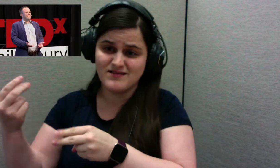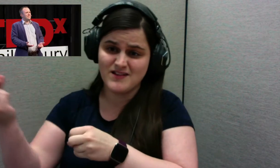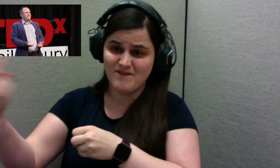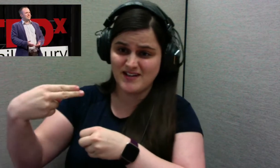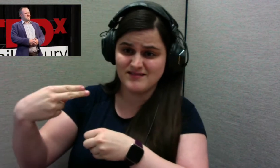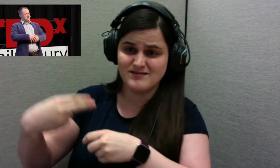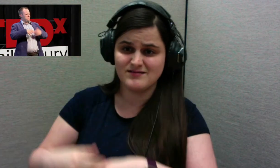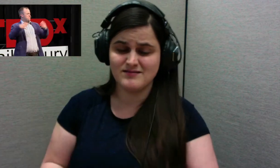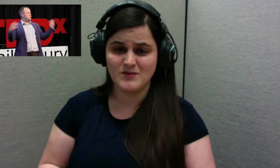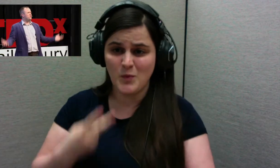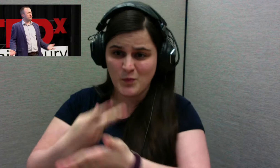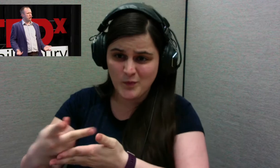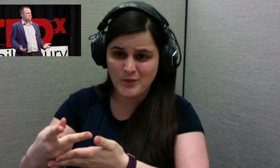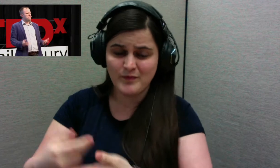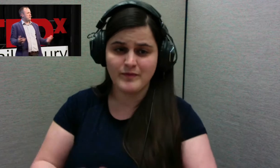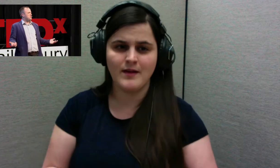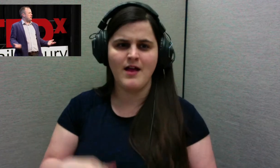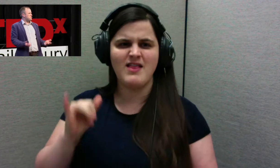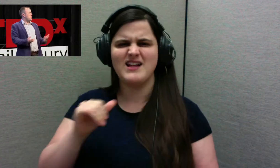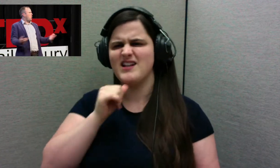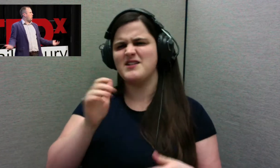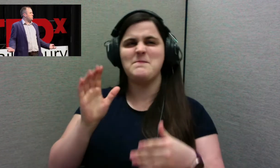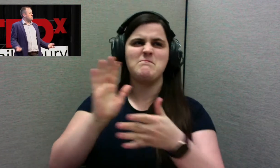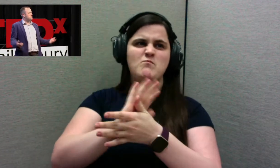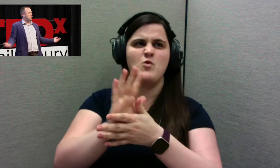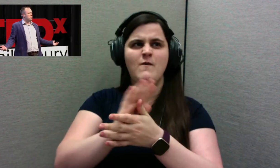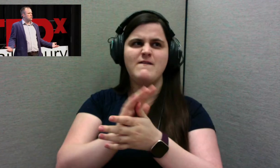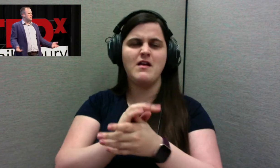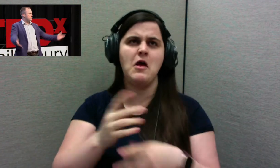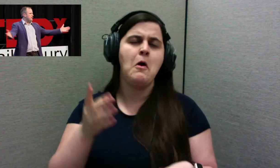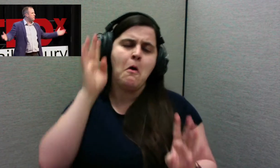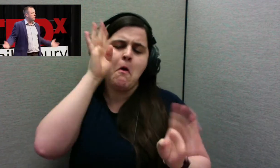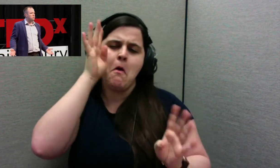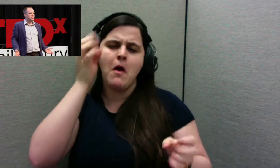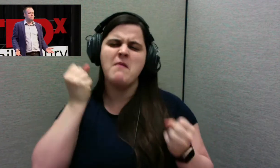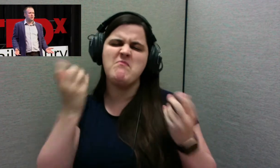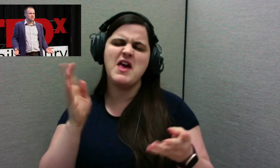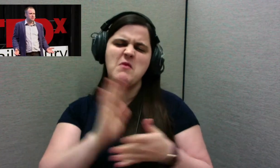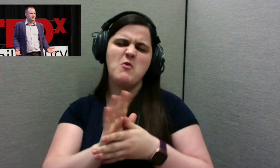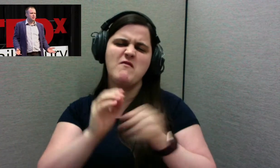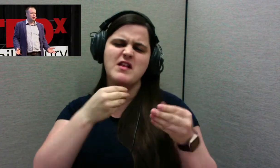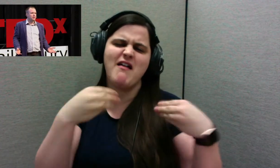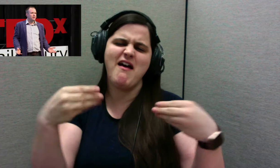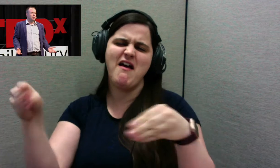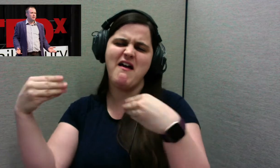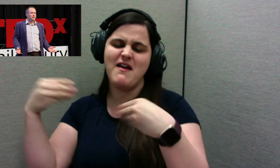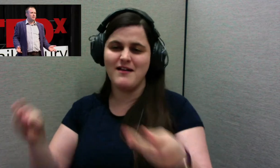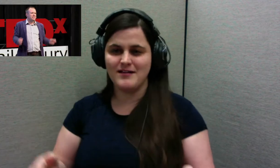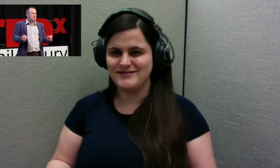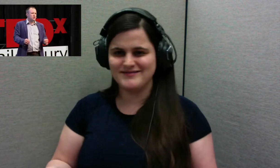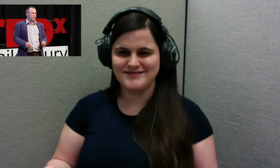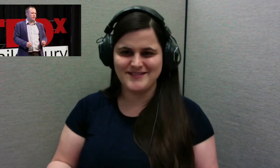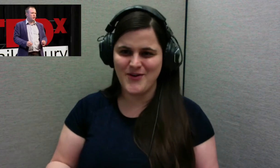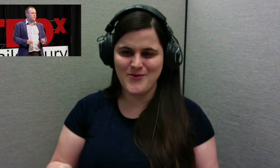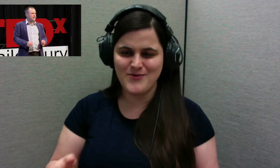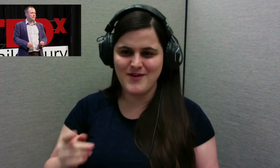isn't some movie trope that's made up by some Hollywood mogul to sell mega films to millions. This